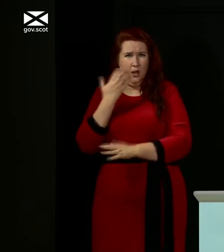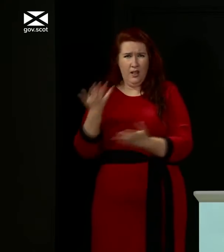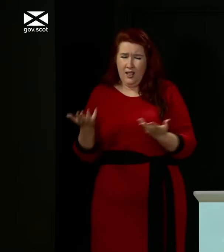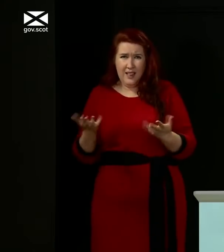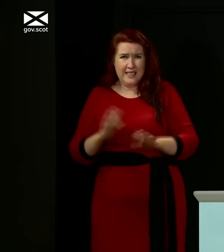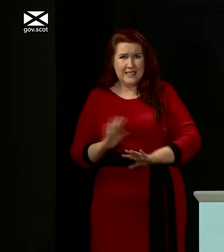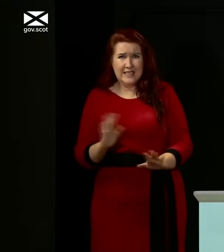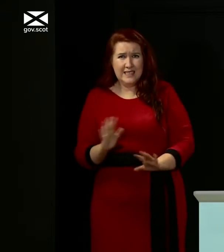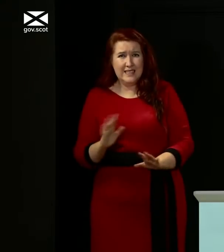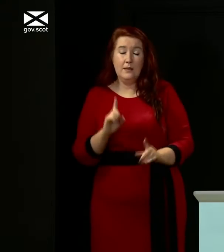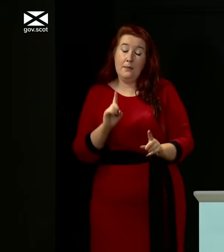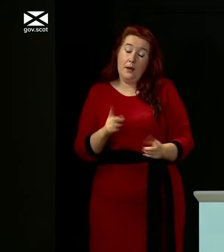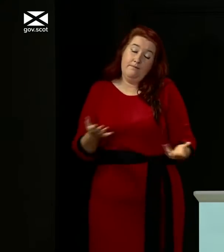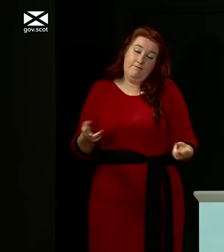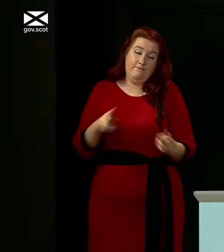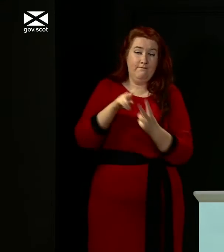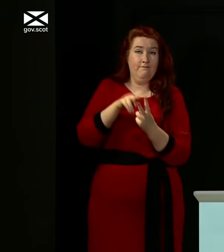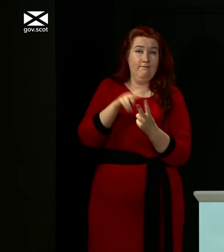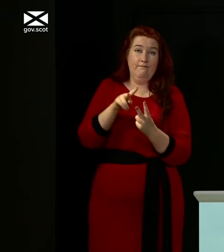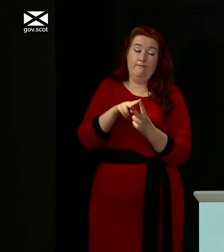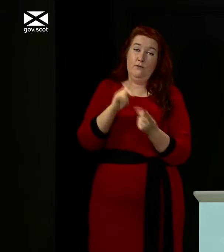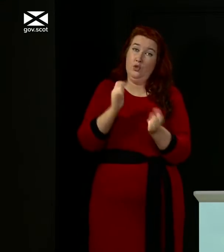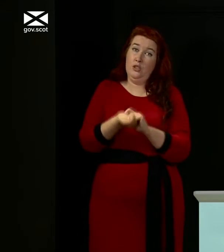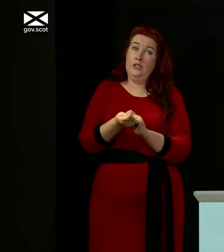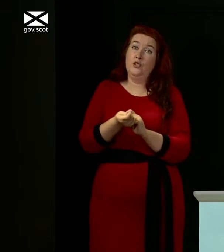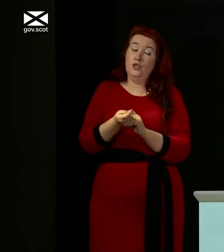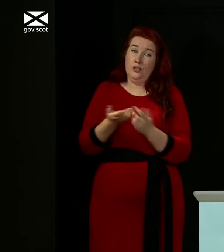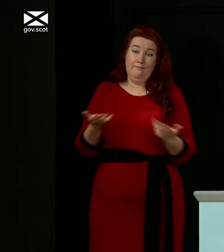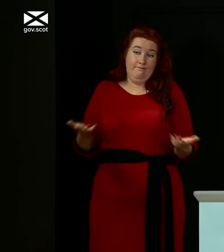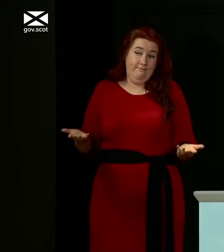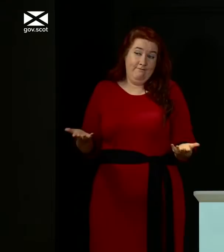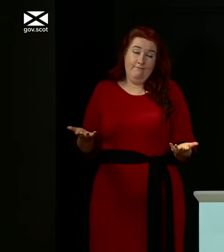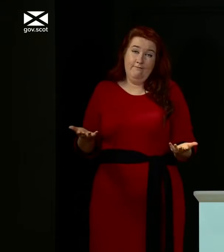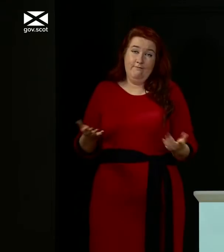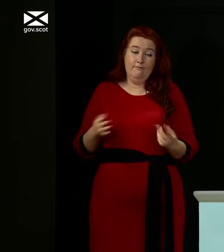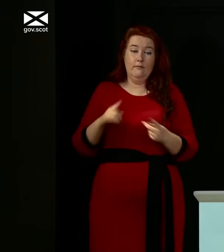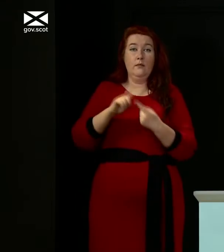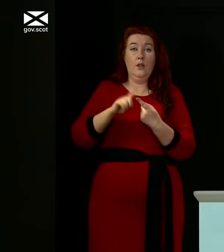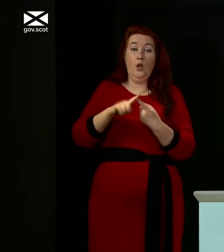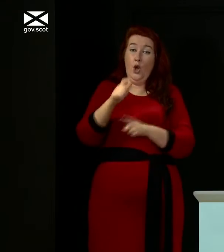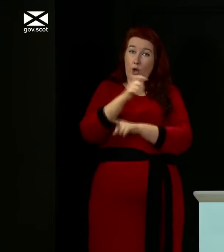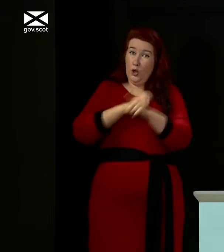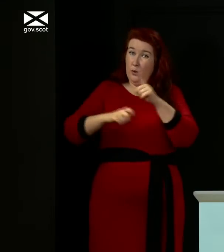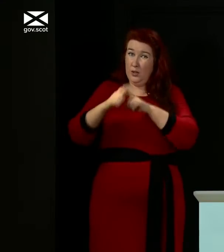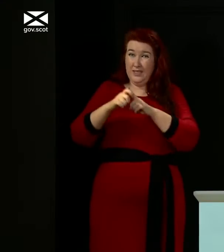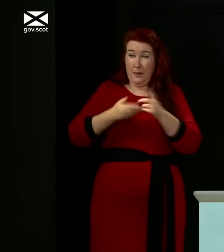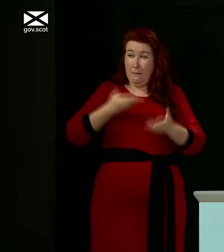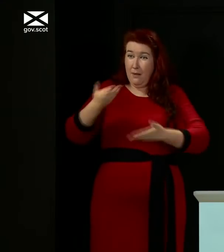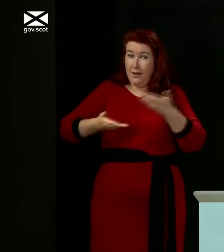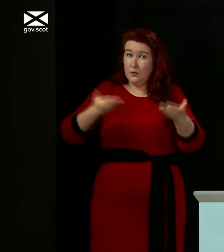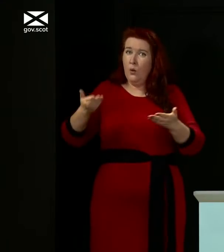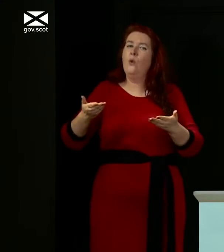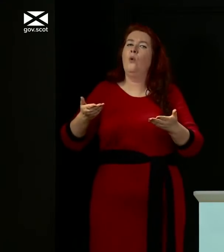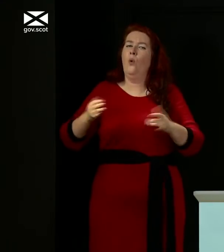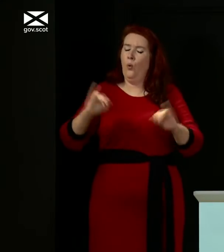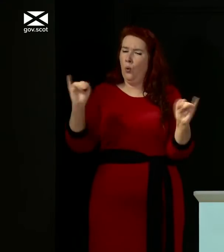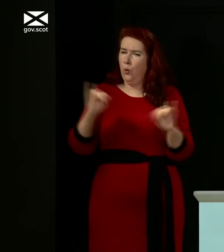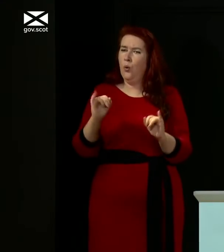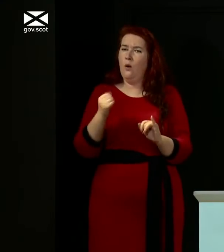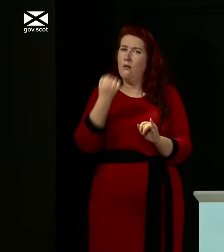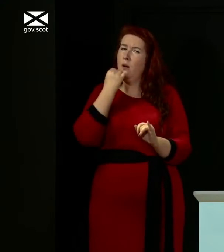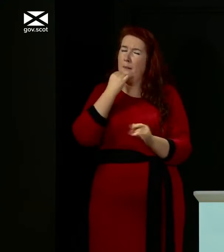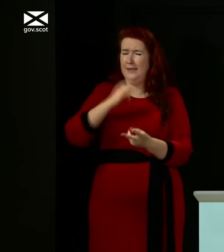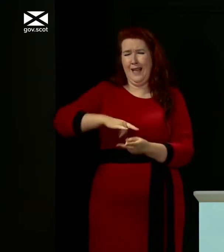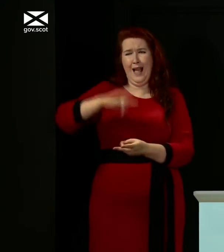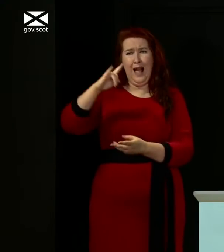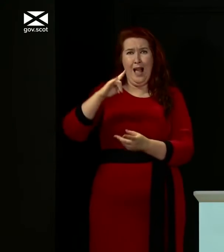necessary, but two things have changed in the last few weeks. Community transmission is too high right now for us to